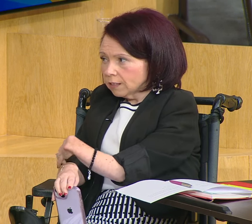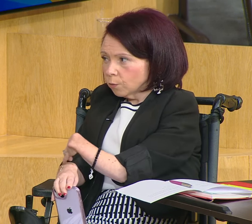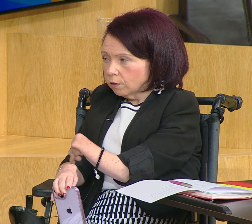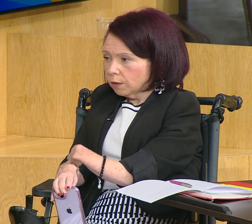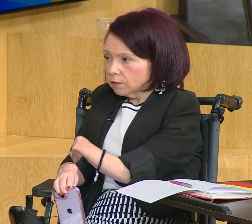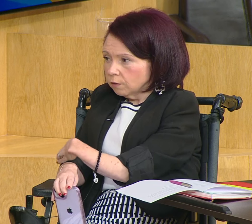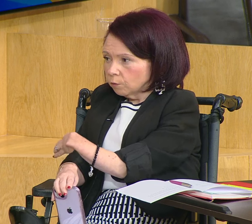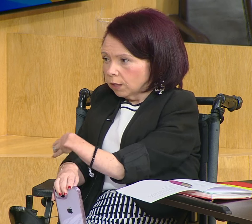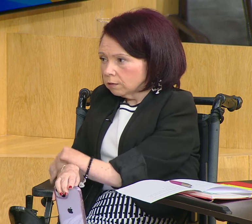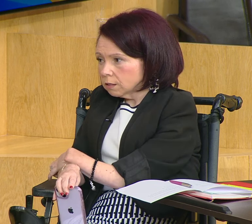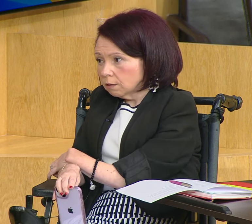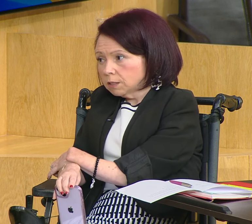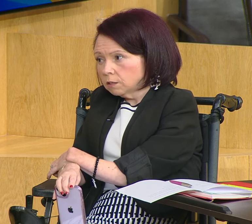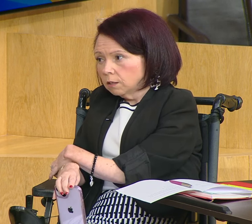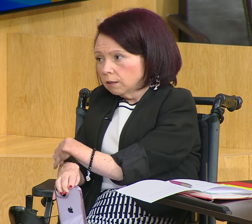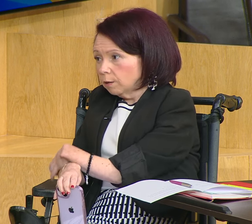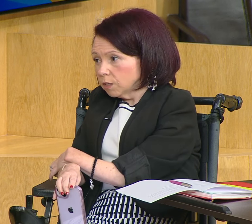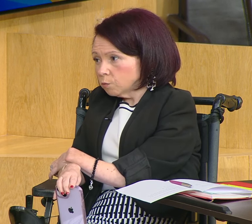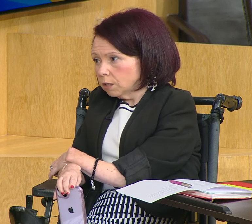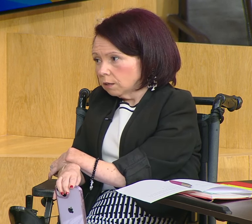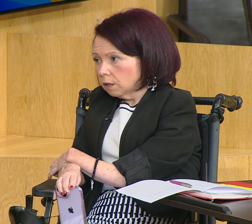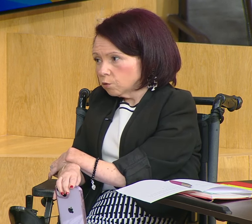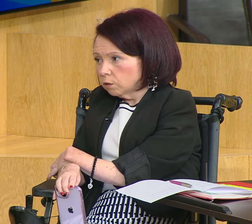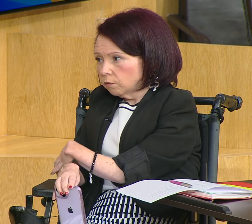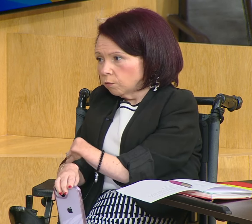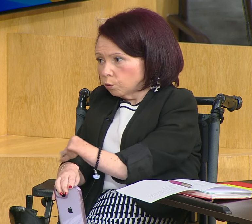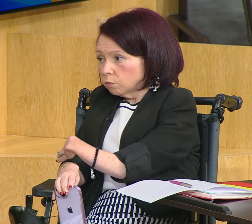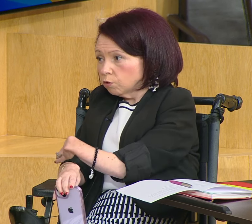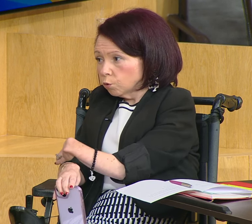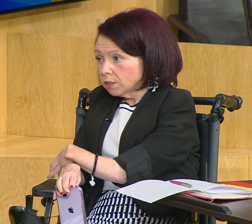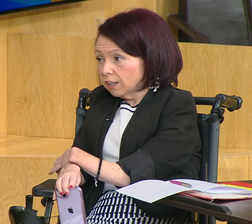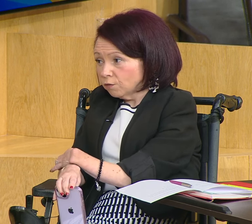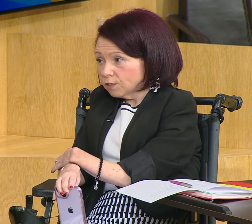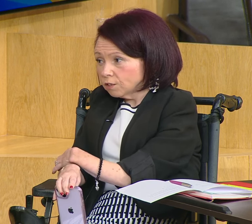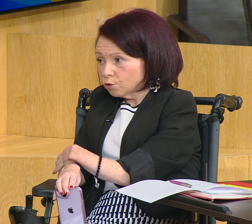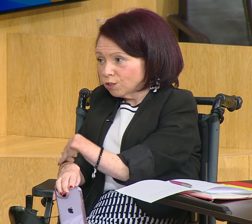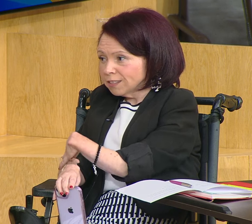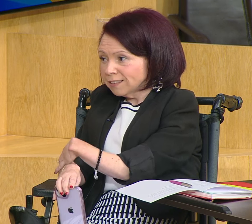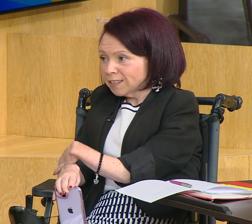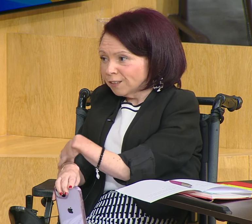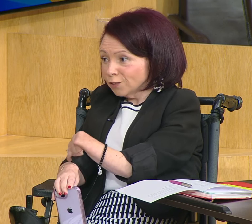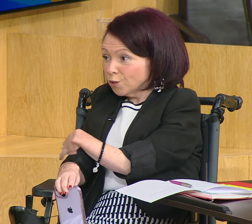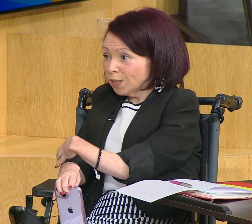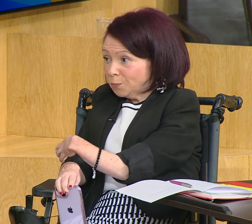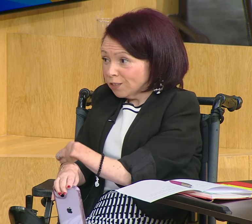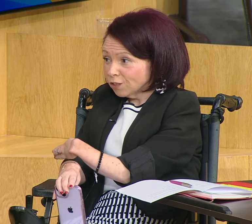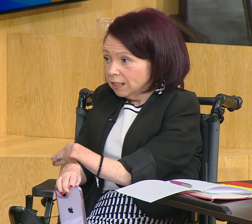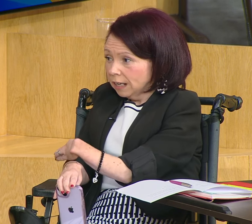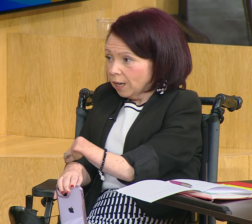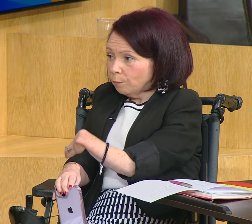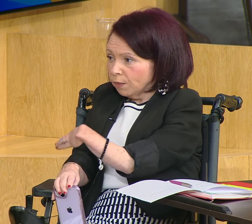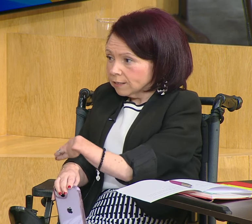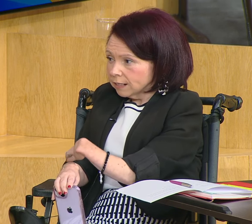And that's one of the things that they've done. We heard this in committee this week in Glasgow. They've put some resource into health visitors. So it doesn't surprise me,